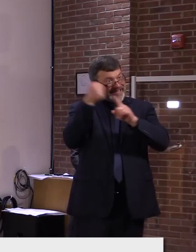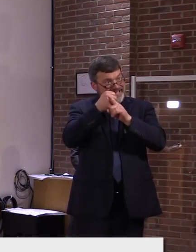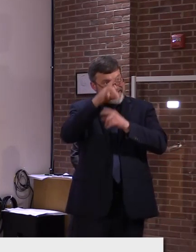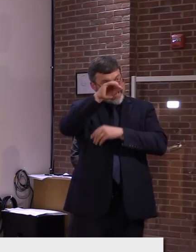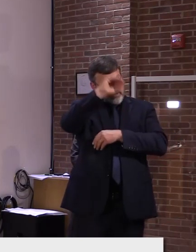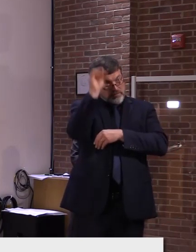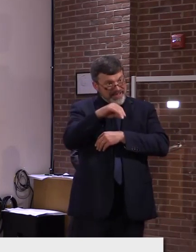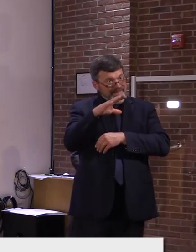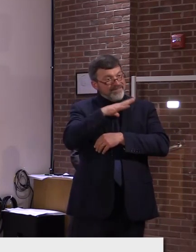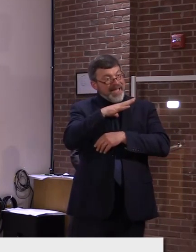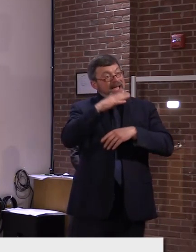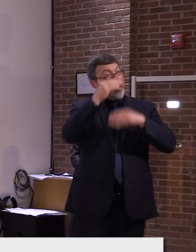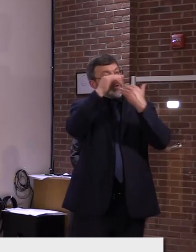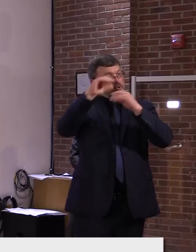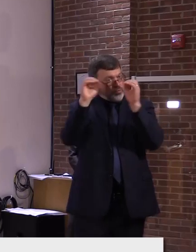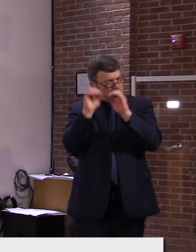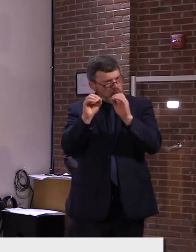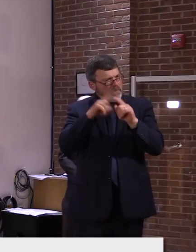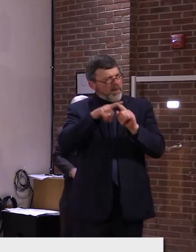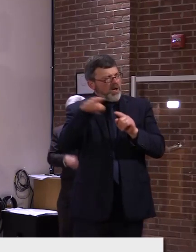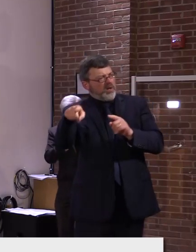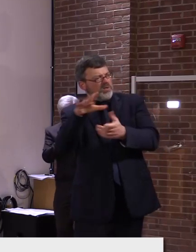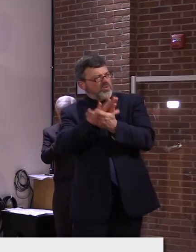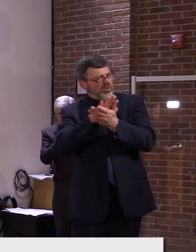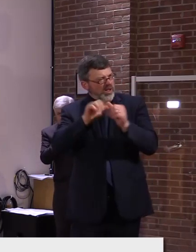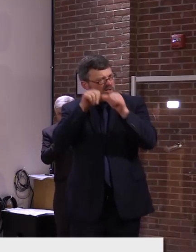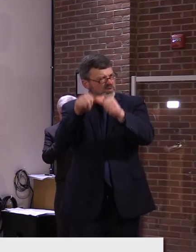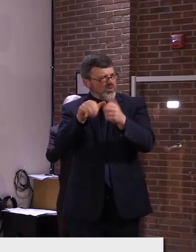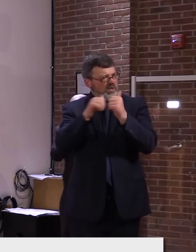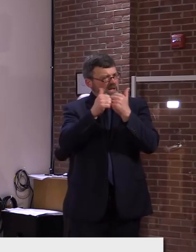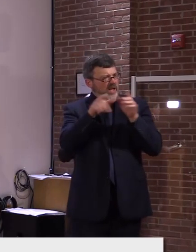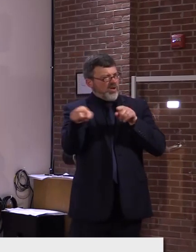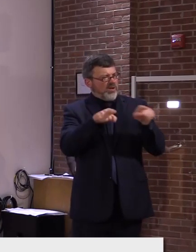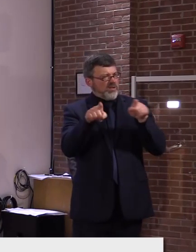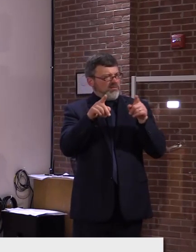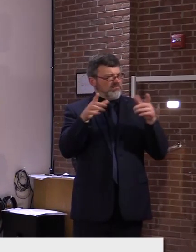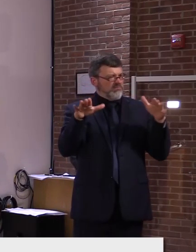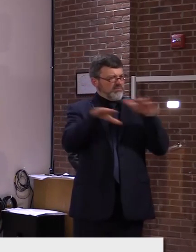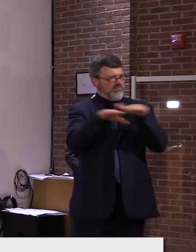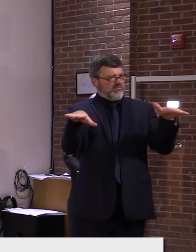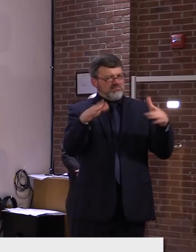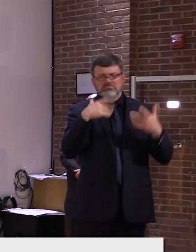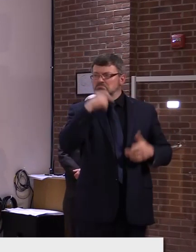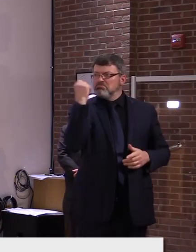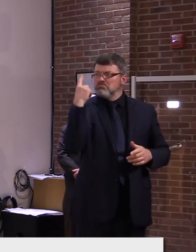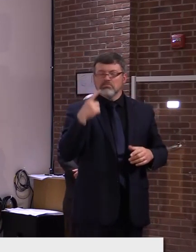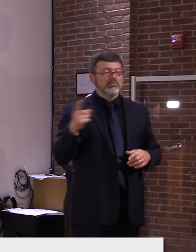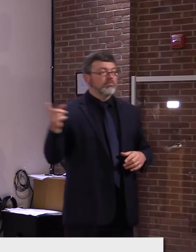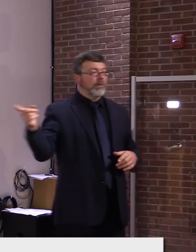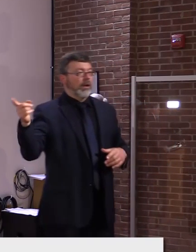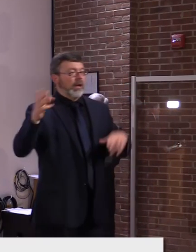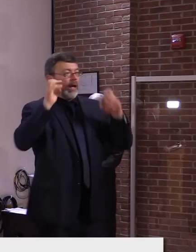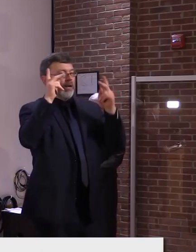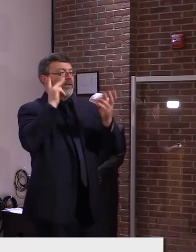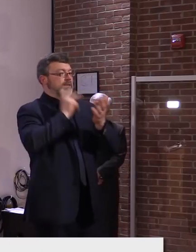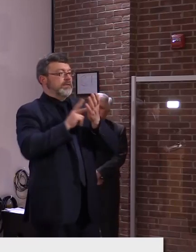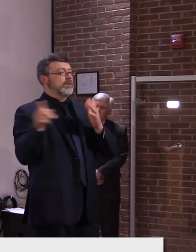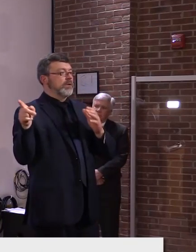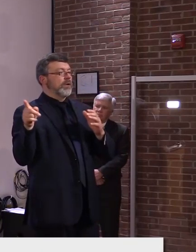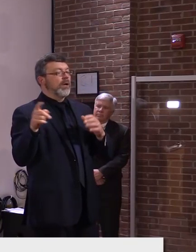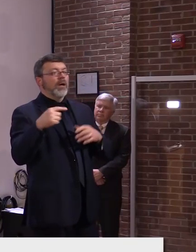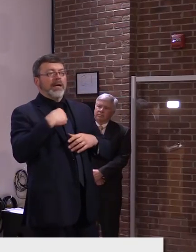yesterday how the end of the year might go relative to this issue. So we don't have all the answers to that yet, but I'm